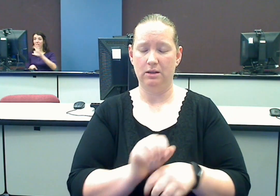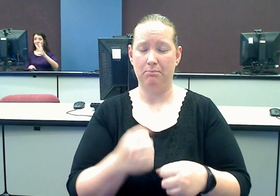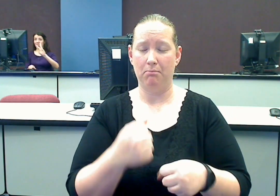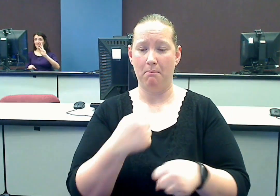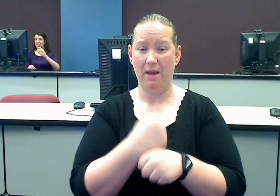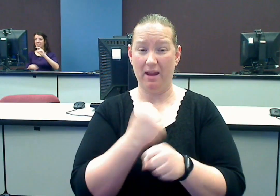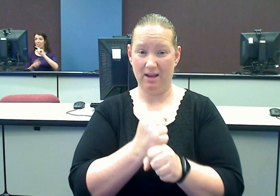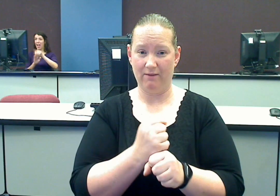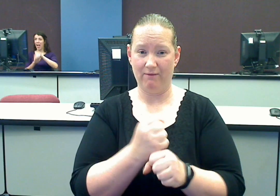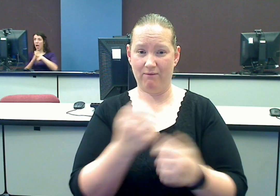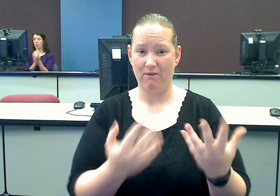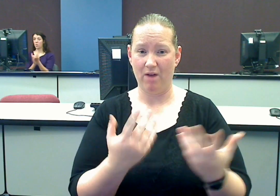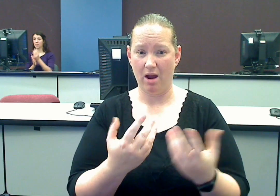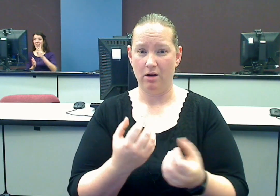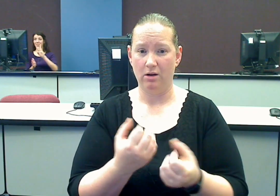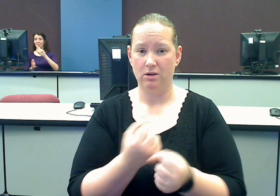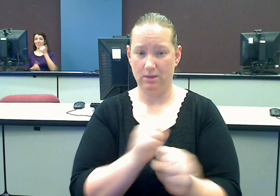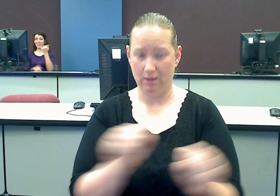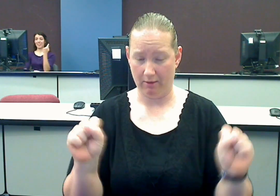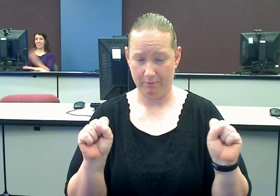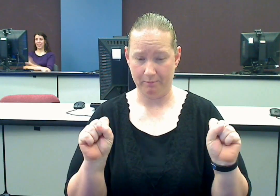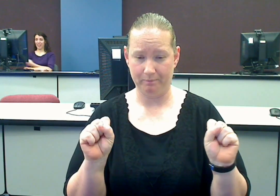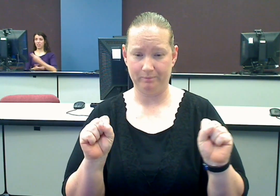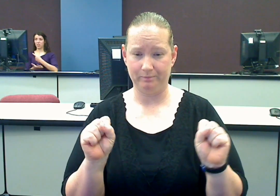week. Overtime and Sundays, no pay.